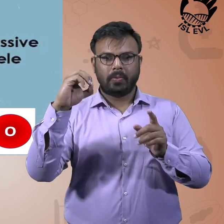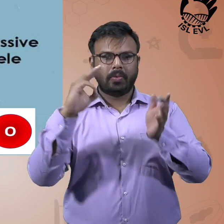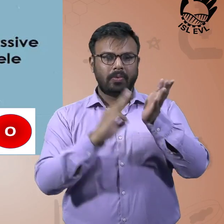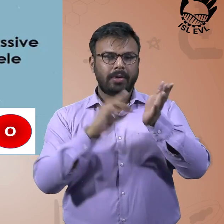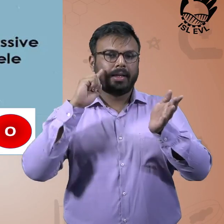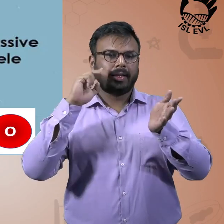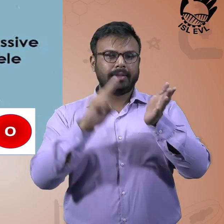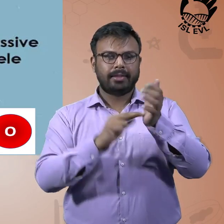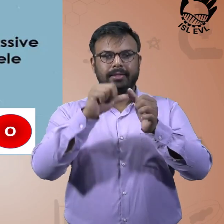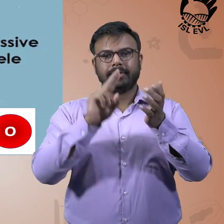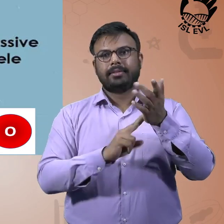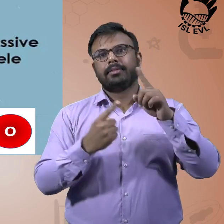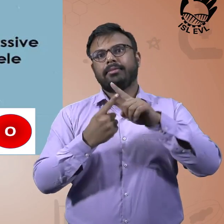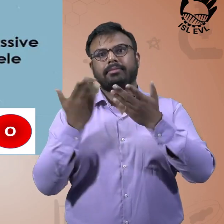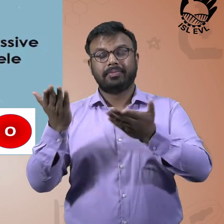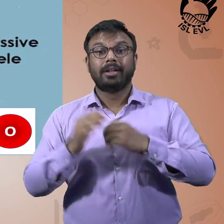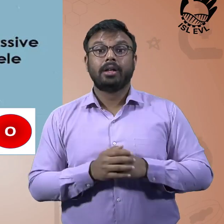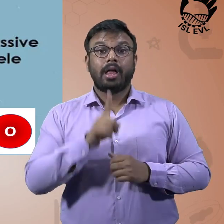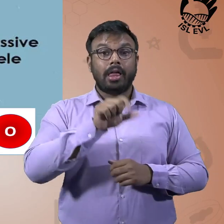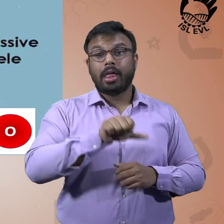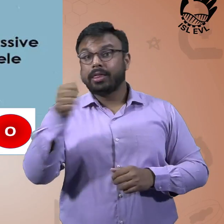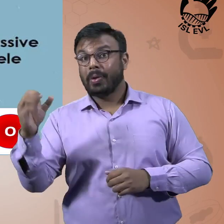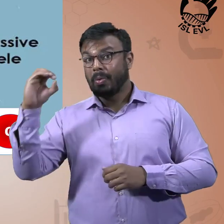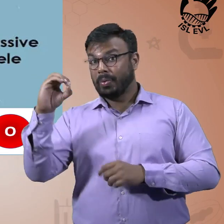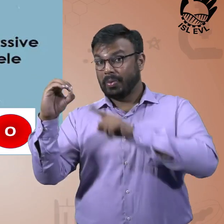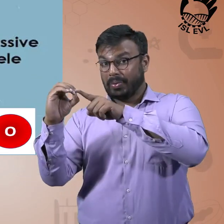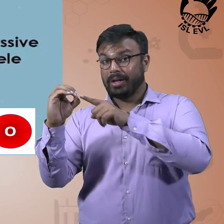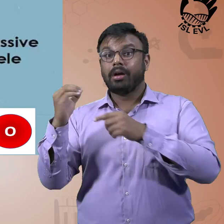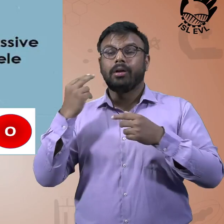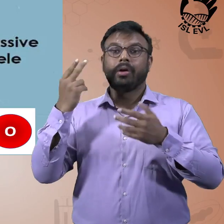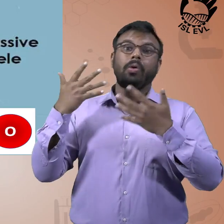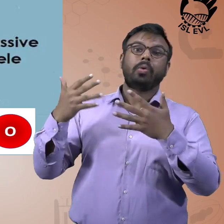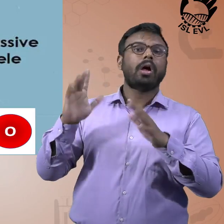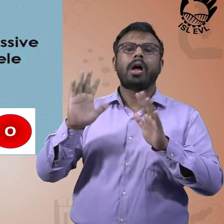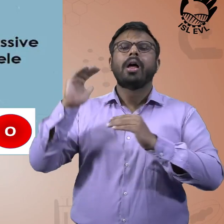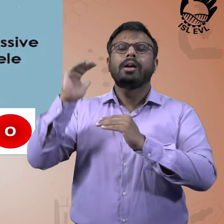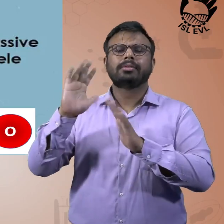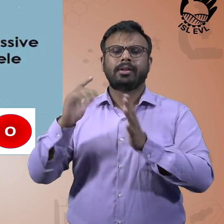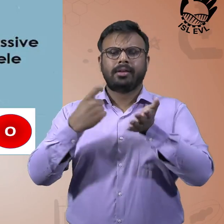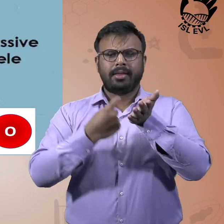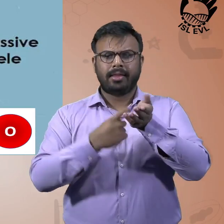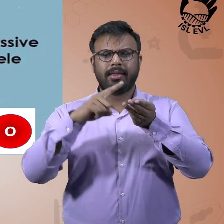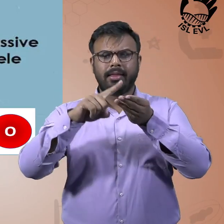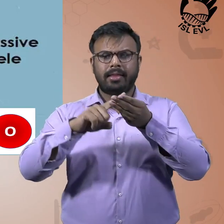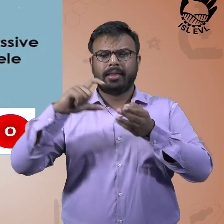are the dominant blood groups out there. The O blood group is not